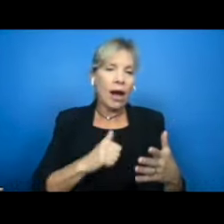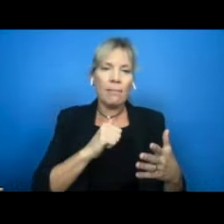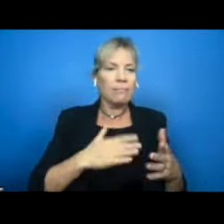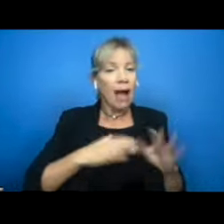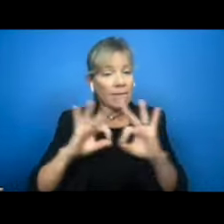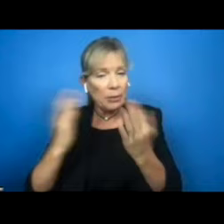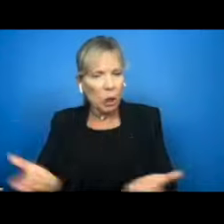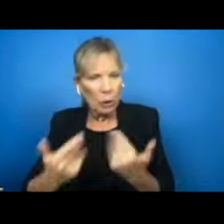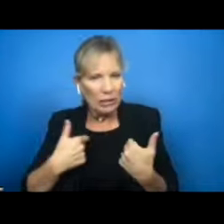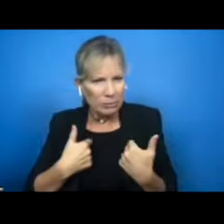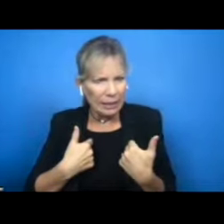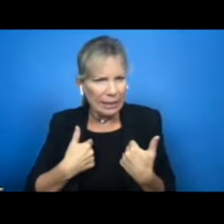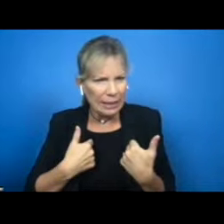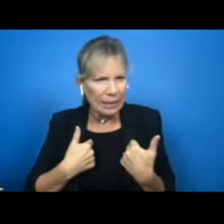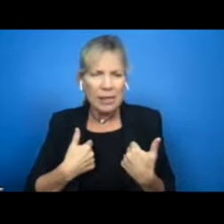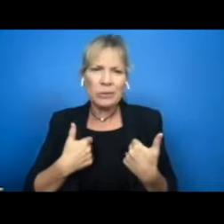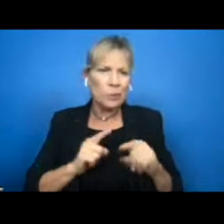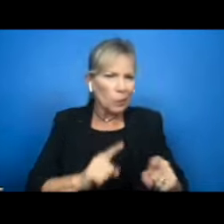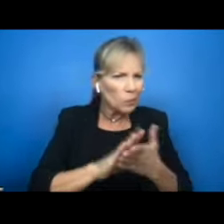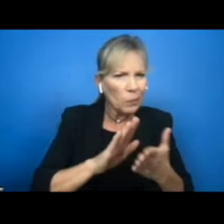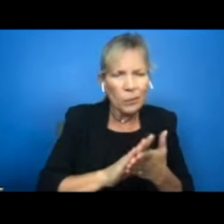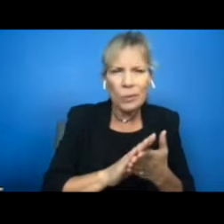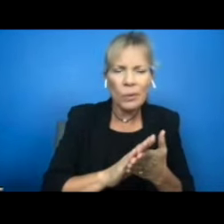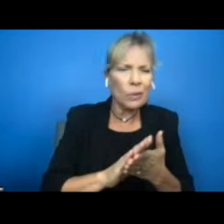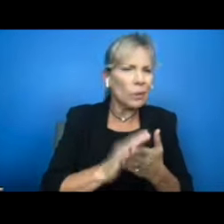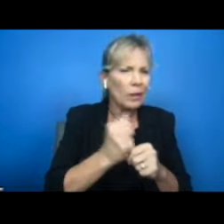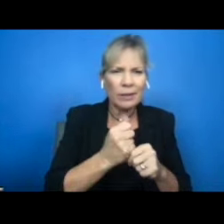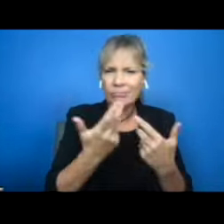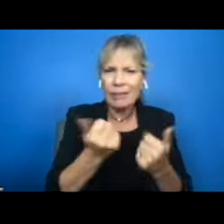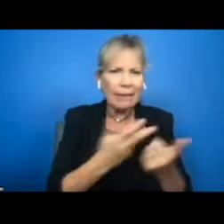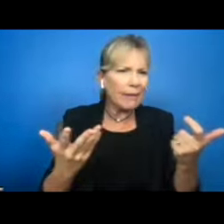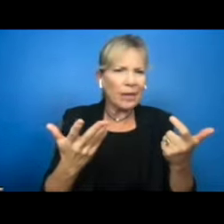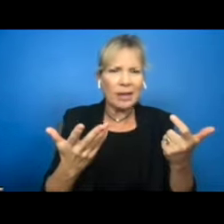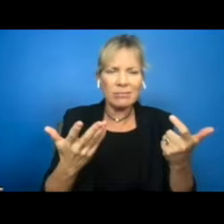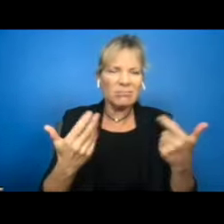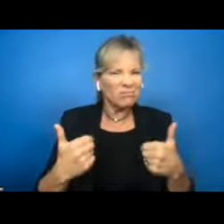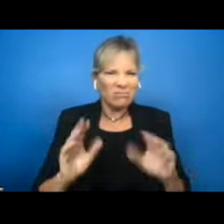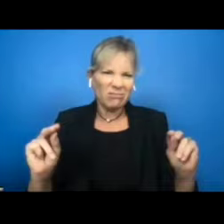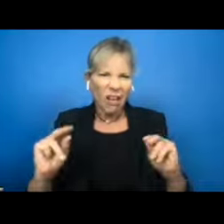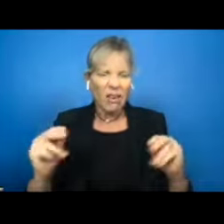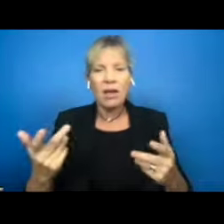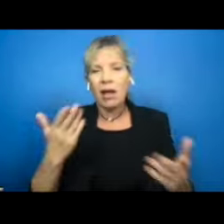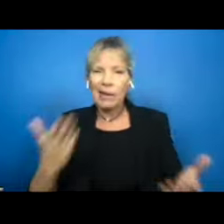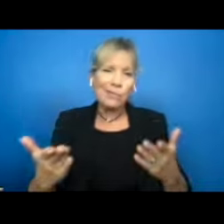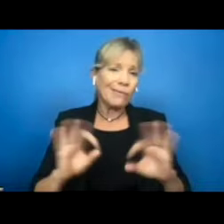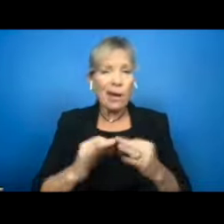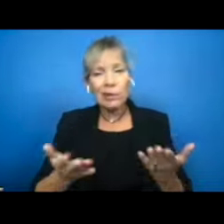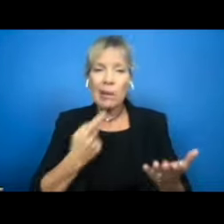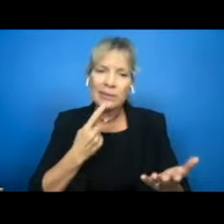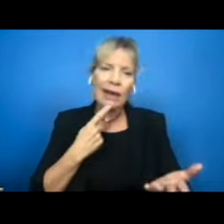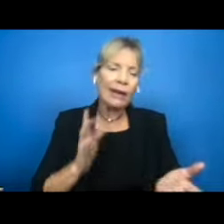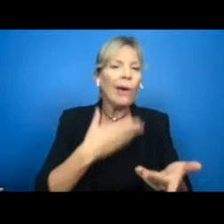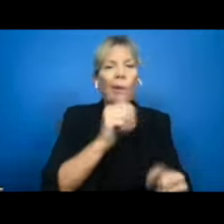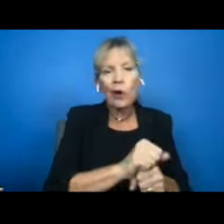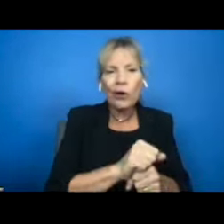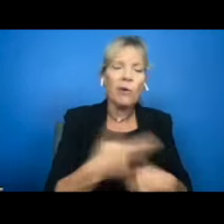family to obtain education or really do anything, maybe just work or maybe just get